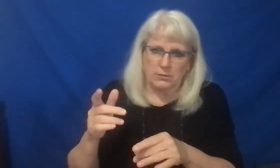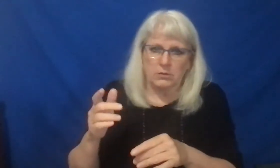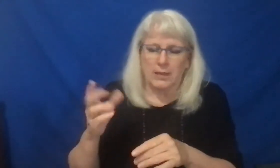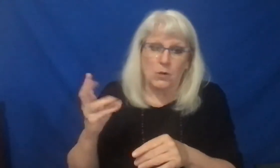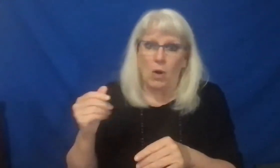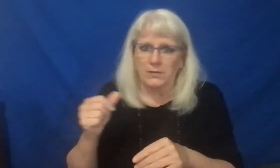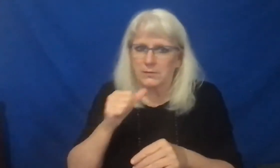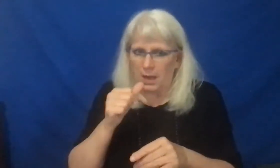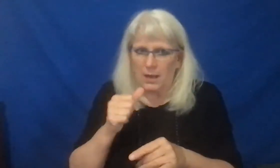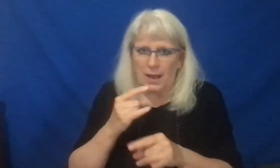He's trustee emeritus, and